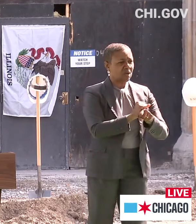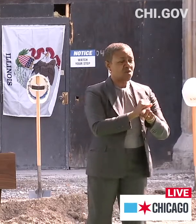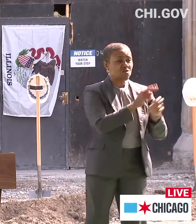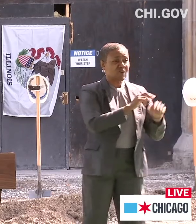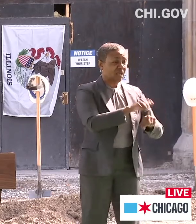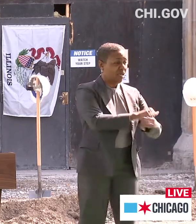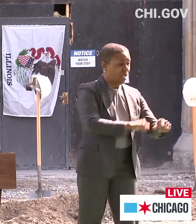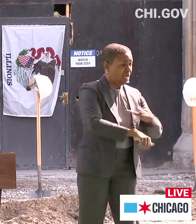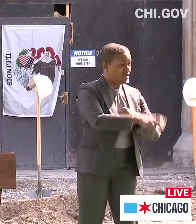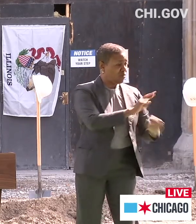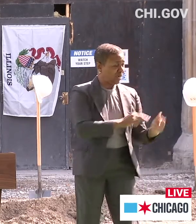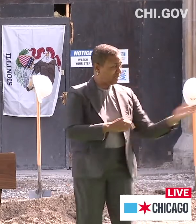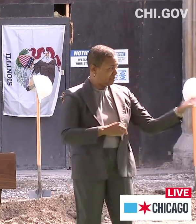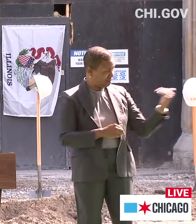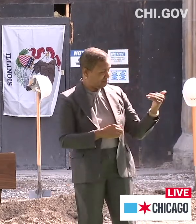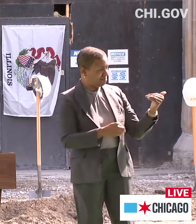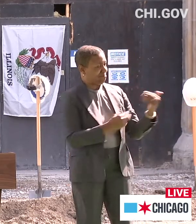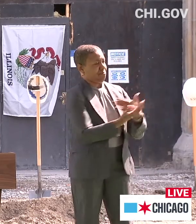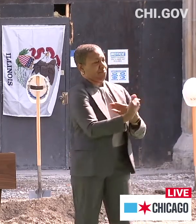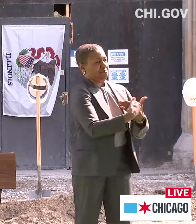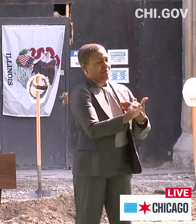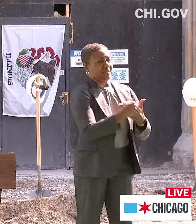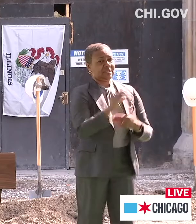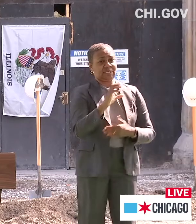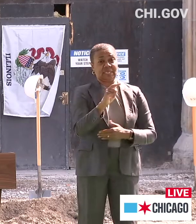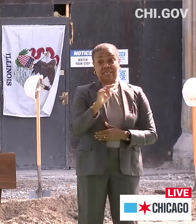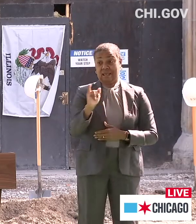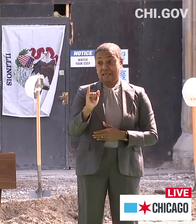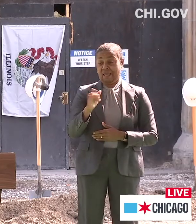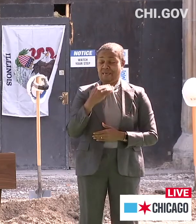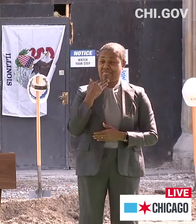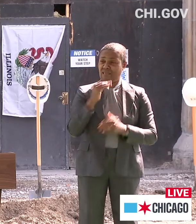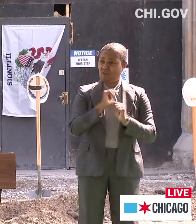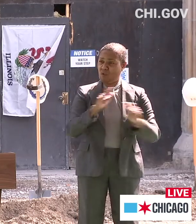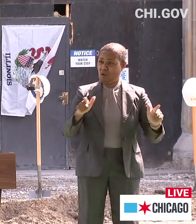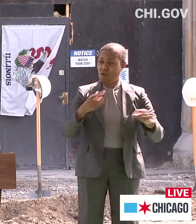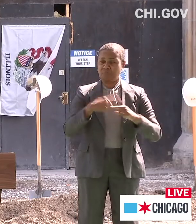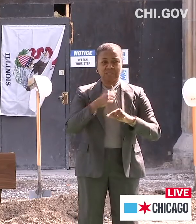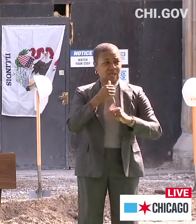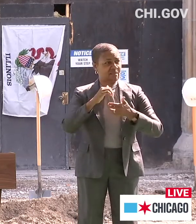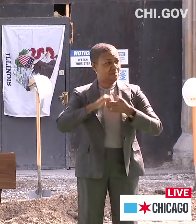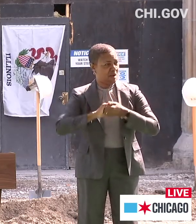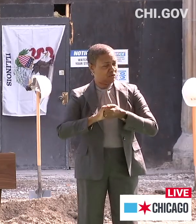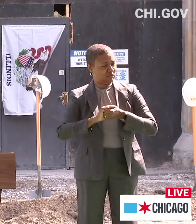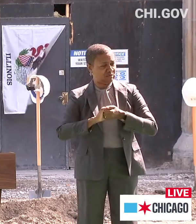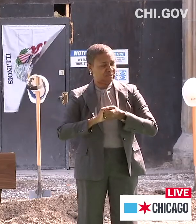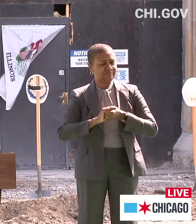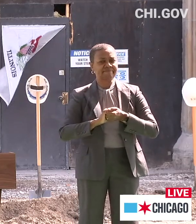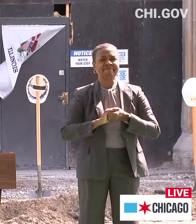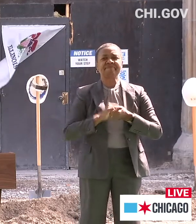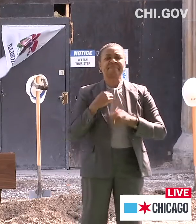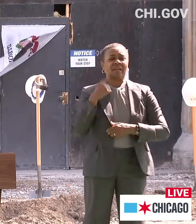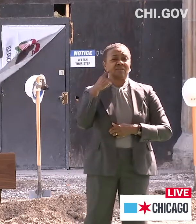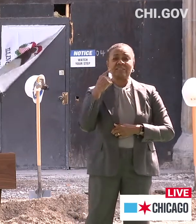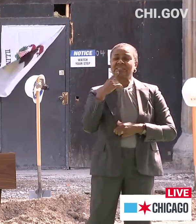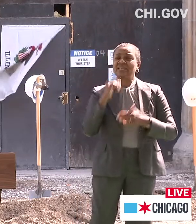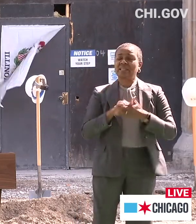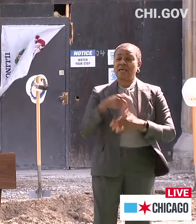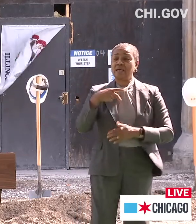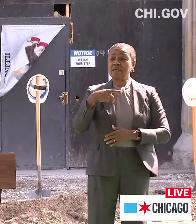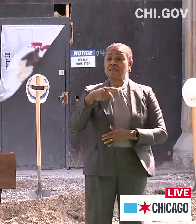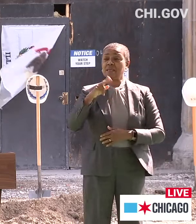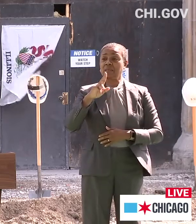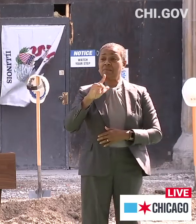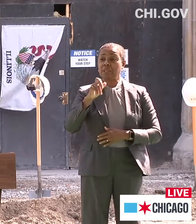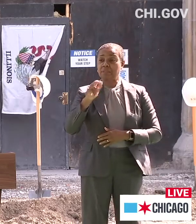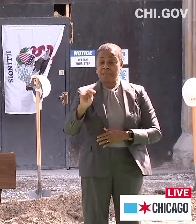over there. So we're very thankful to CNI and all our partners. You know, in the past, I've heard it said that Pullman is